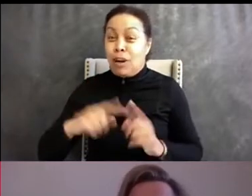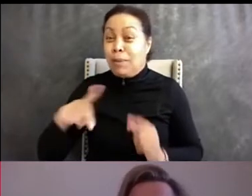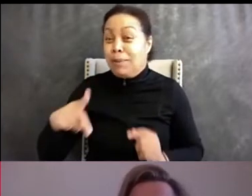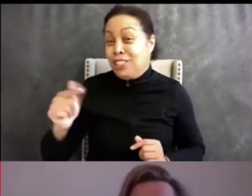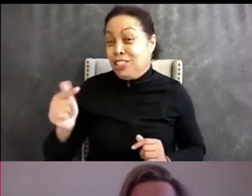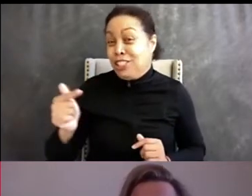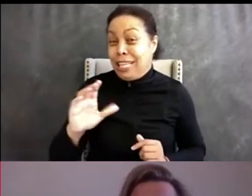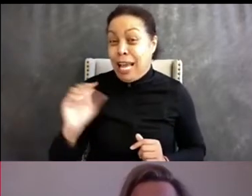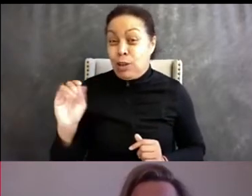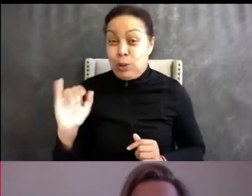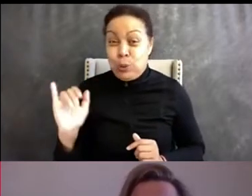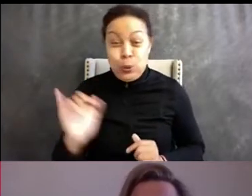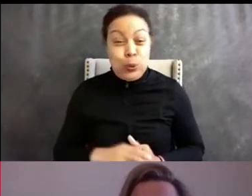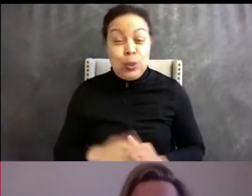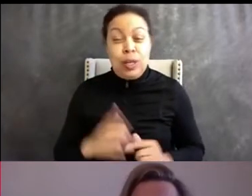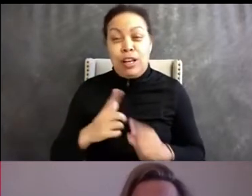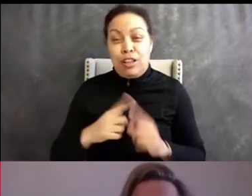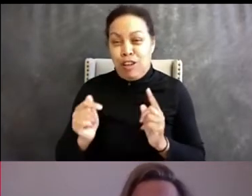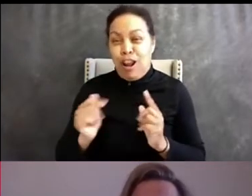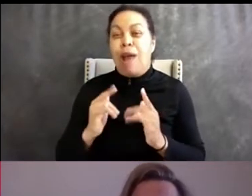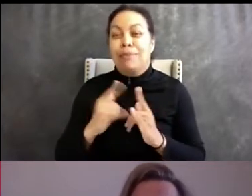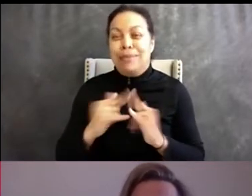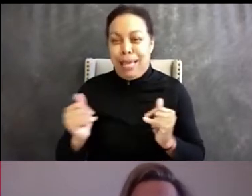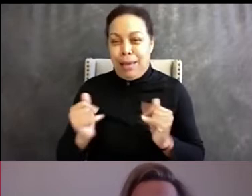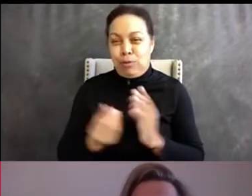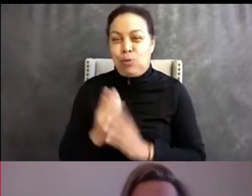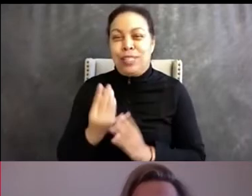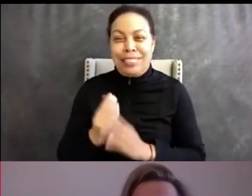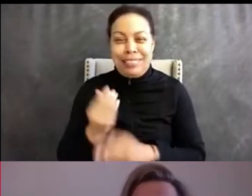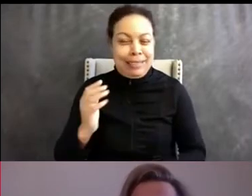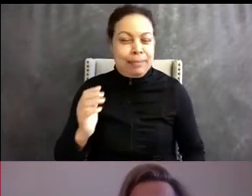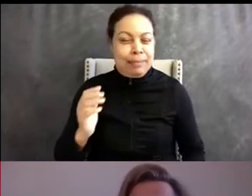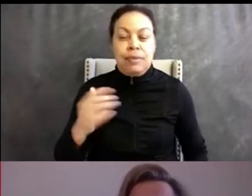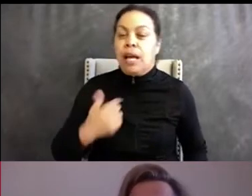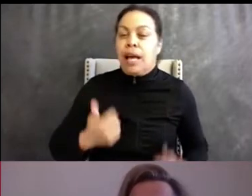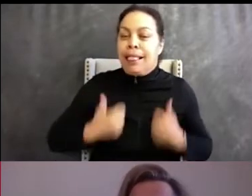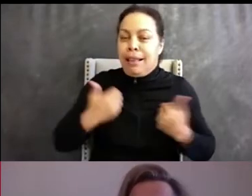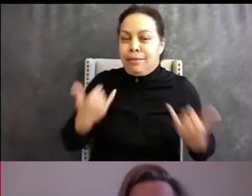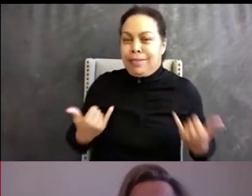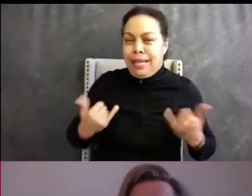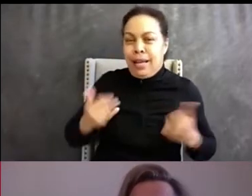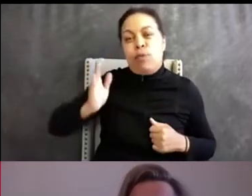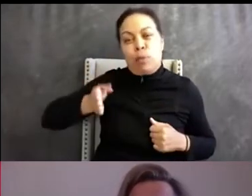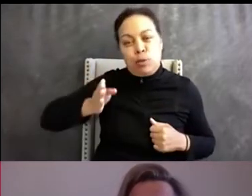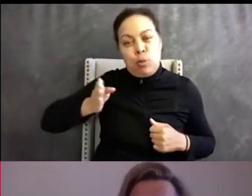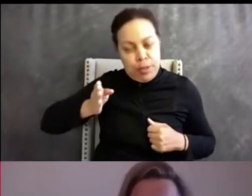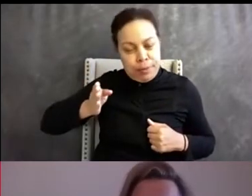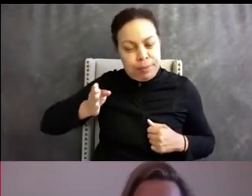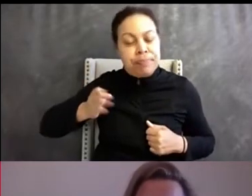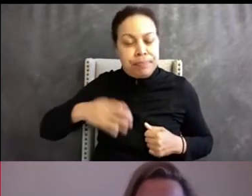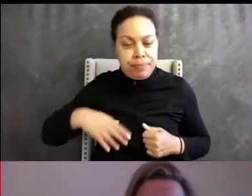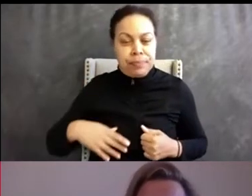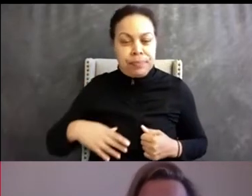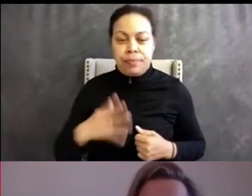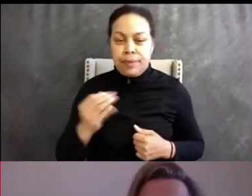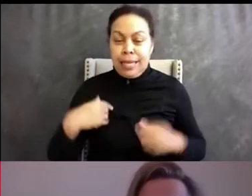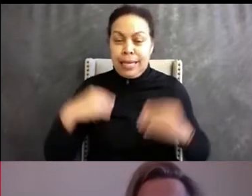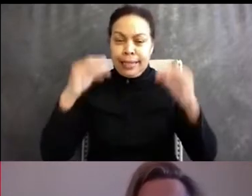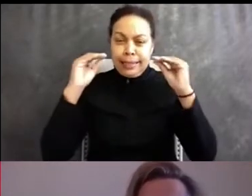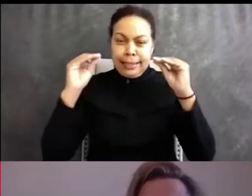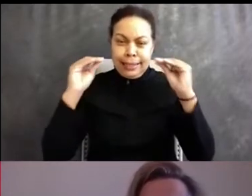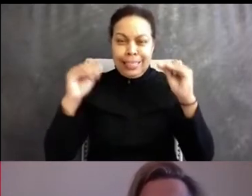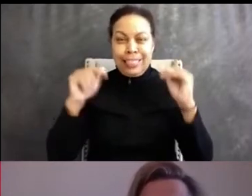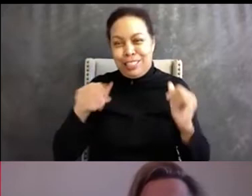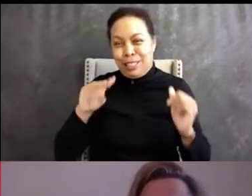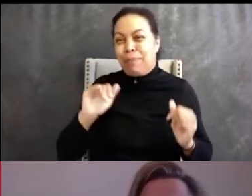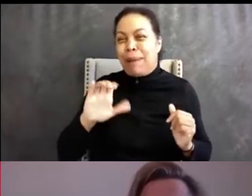yay, from Camp Springs. I'm living up in Baltimore. I am a professor at MICA,